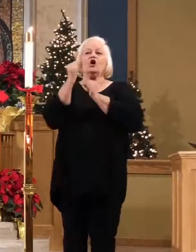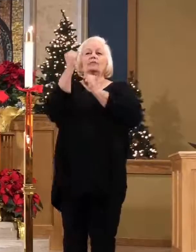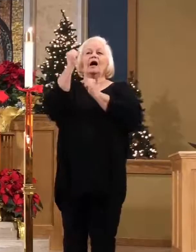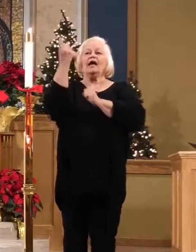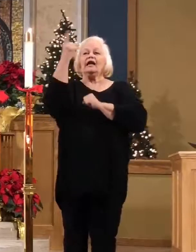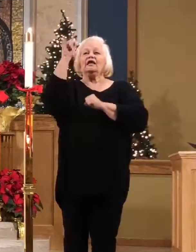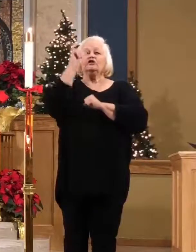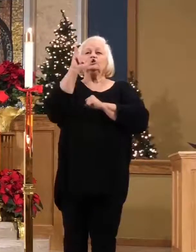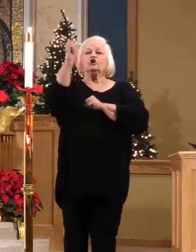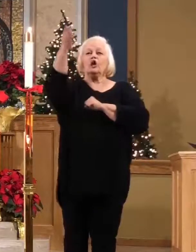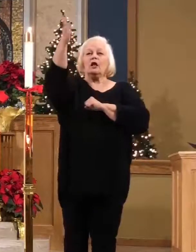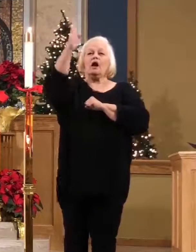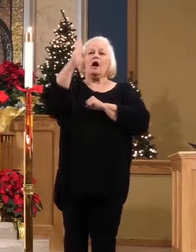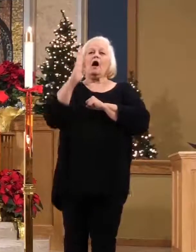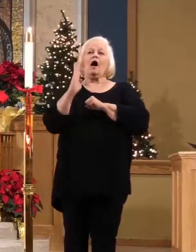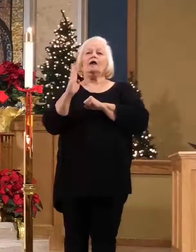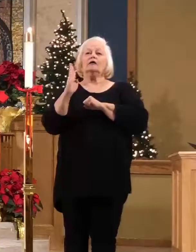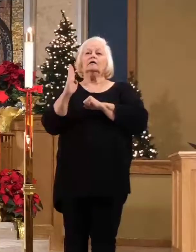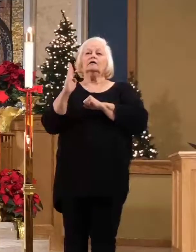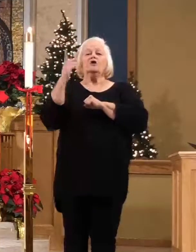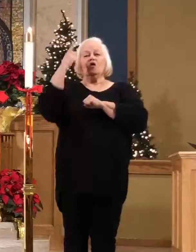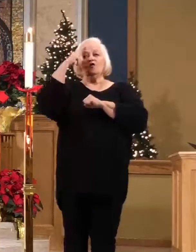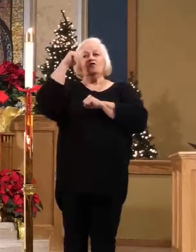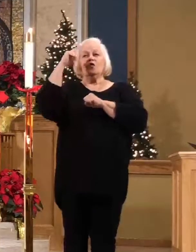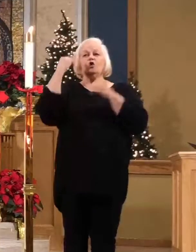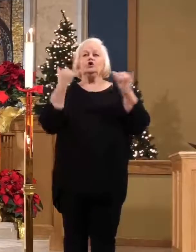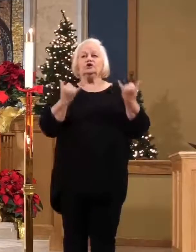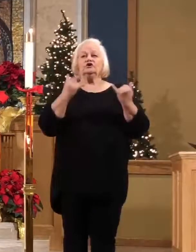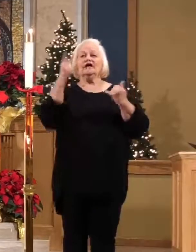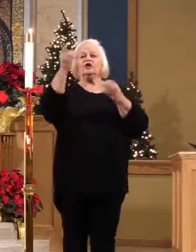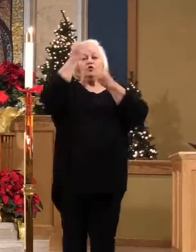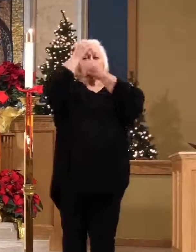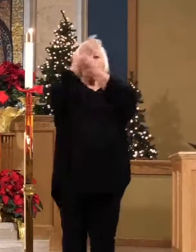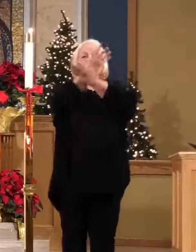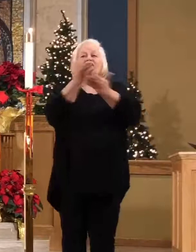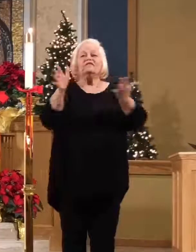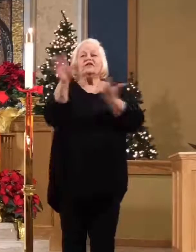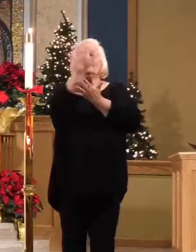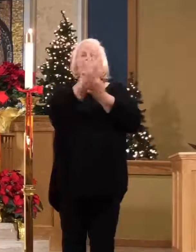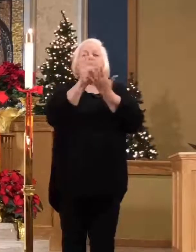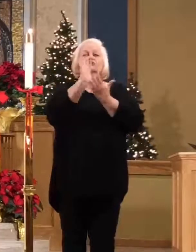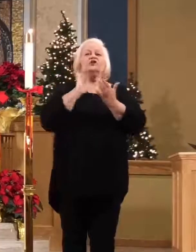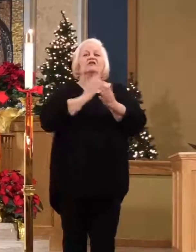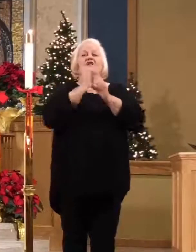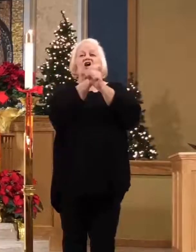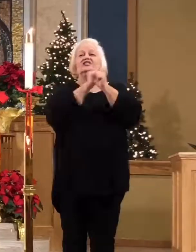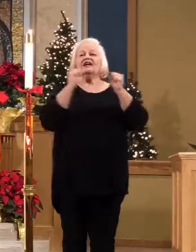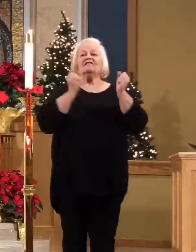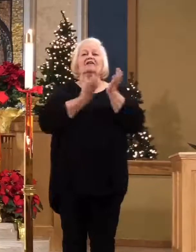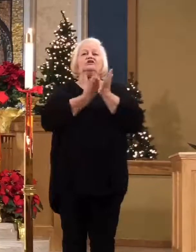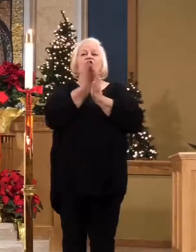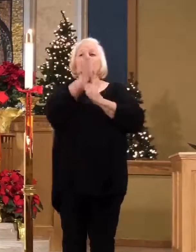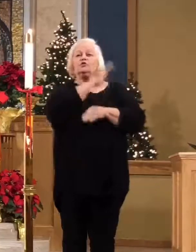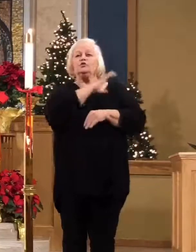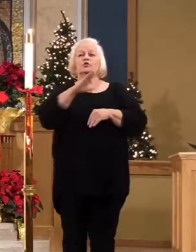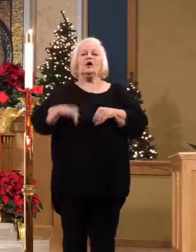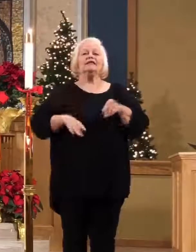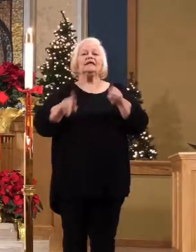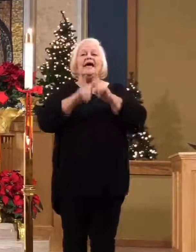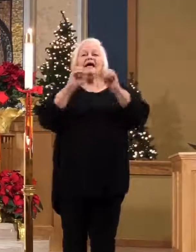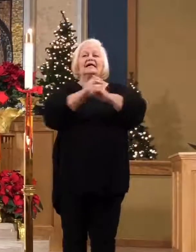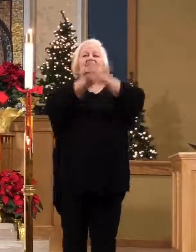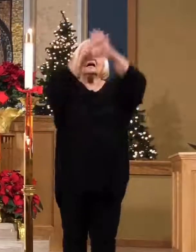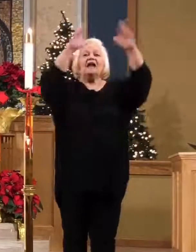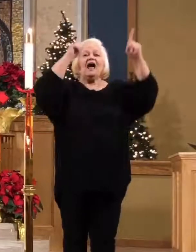and Eternal God. For today you have revealed the mystery of our salvation in Christ as a light for